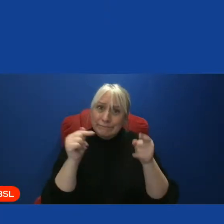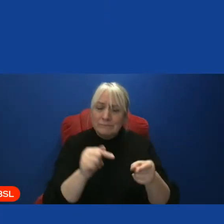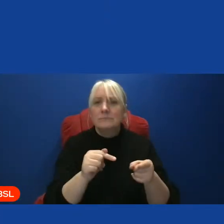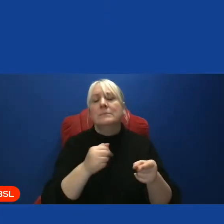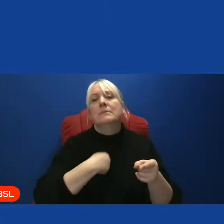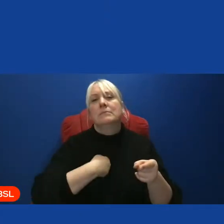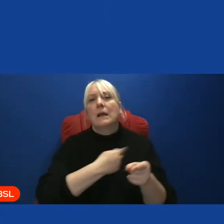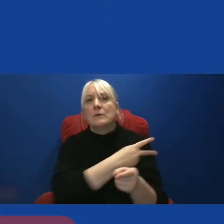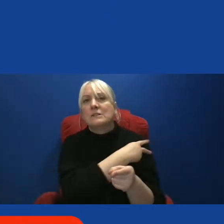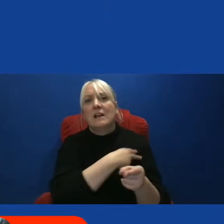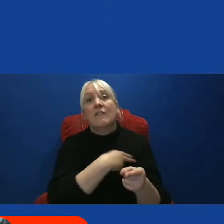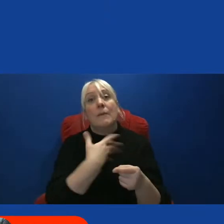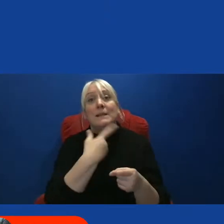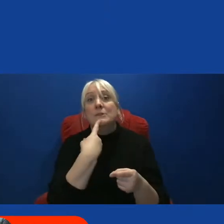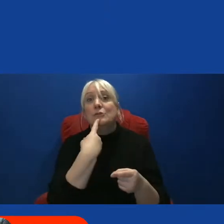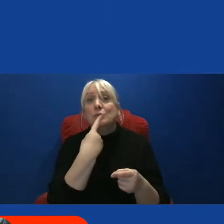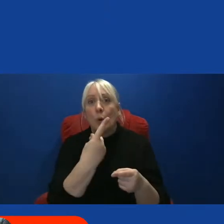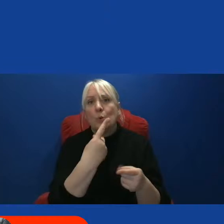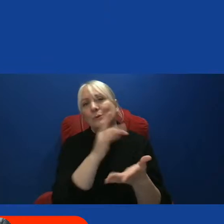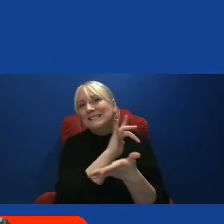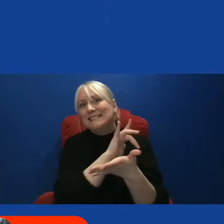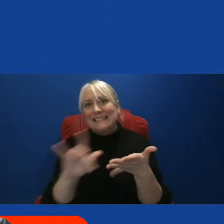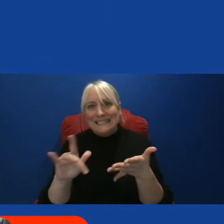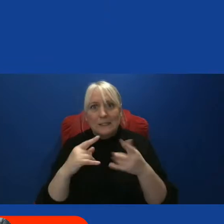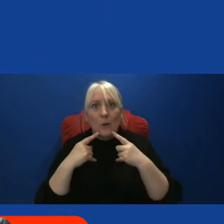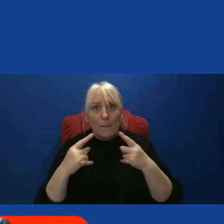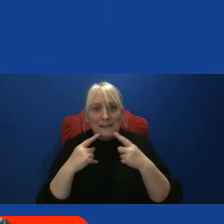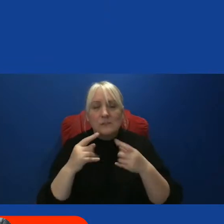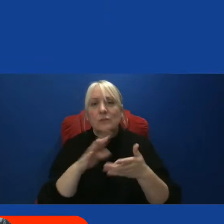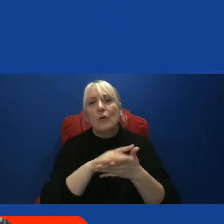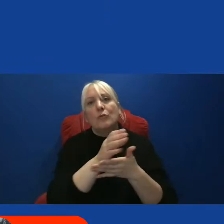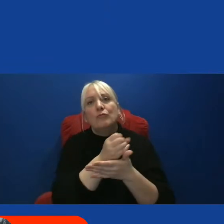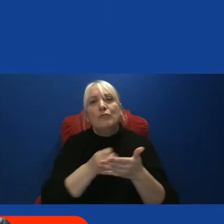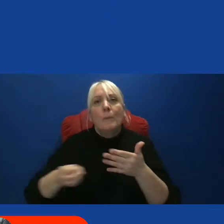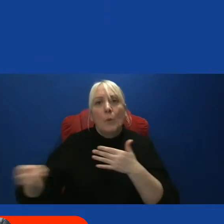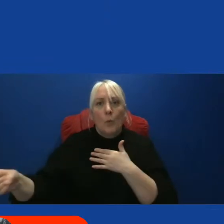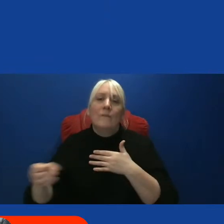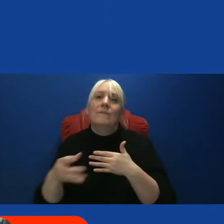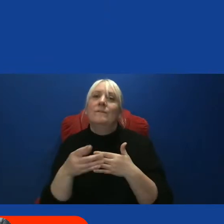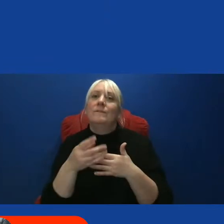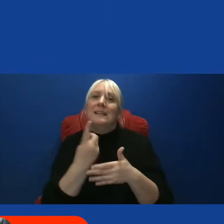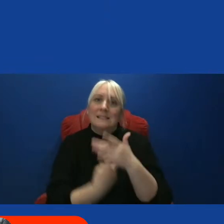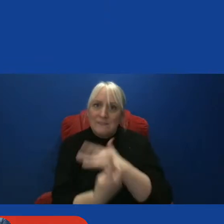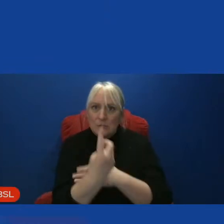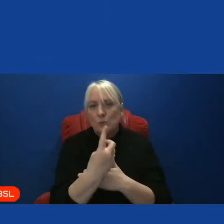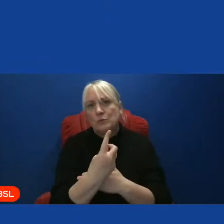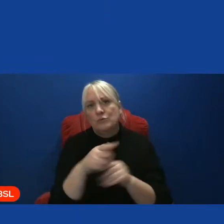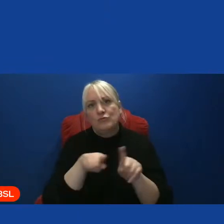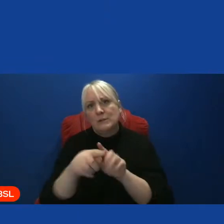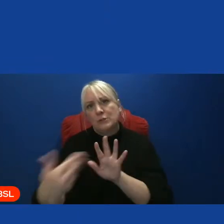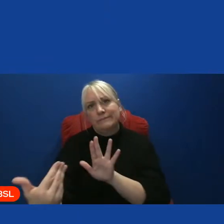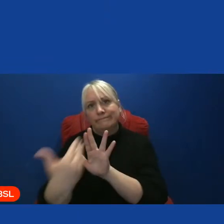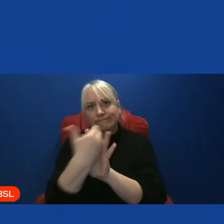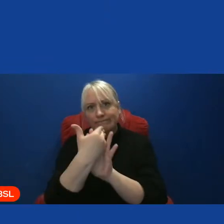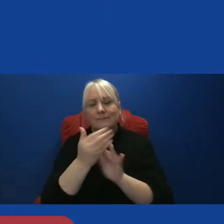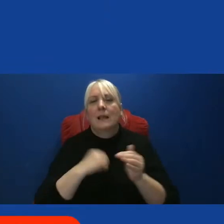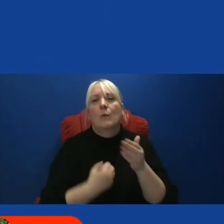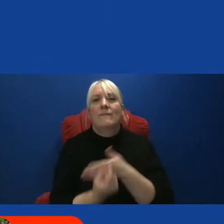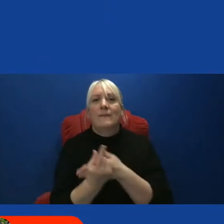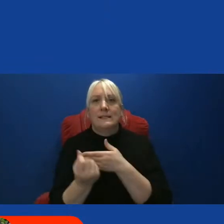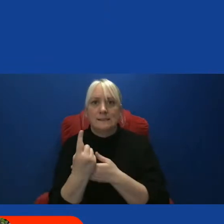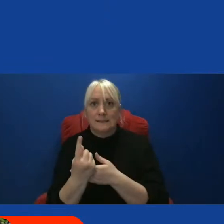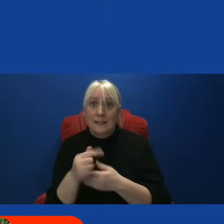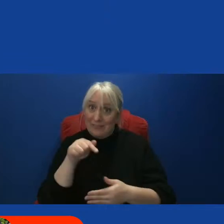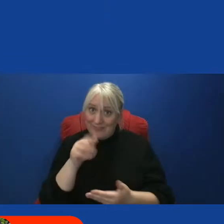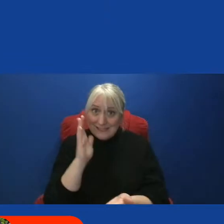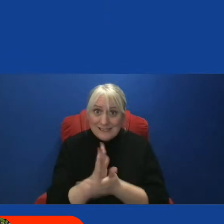staff have been instructed to either delete those comments or potentially remove those individuals who are trying to disrupt the event tonight. This is such an